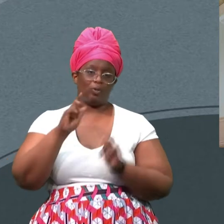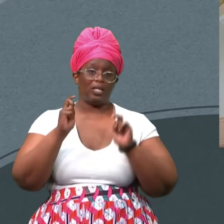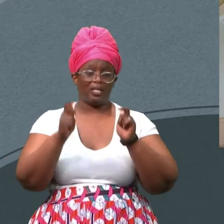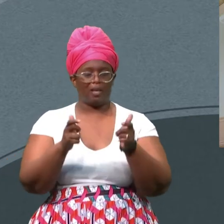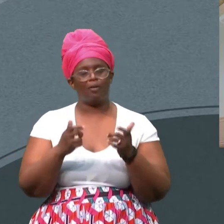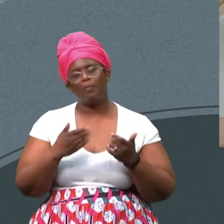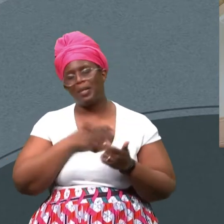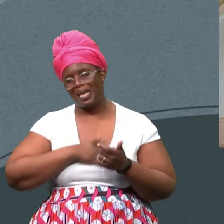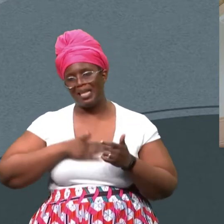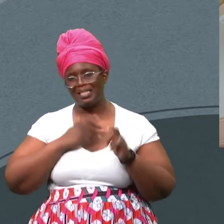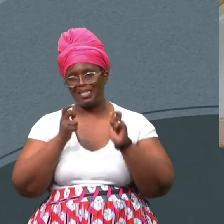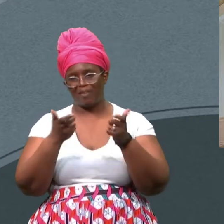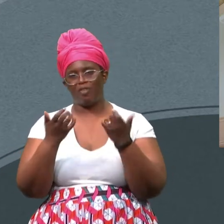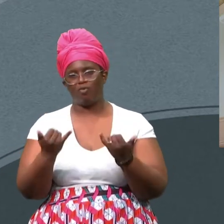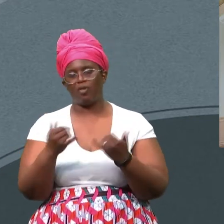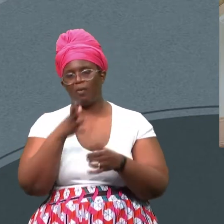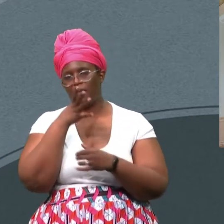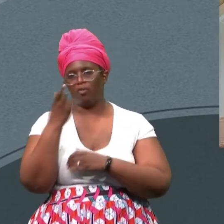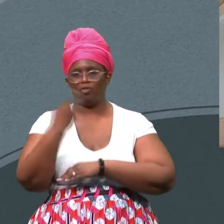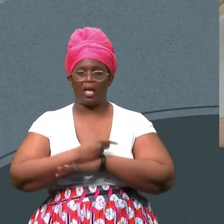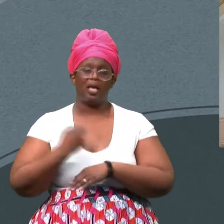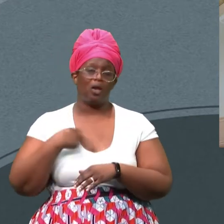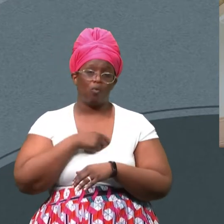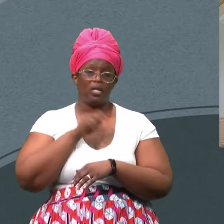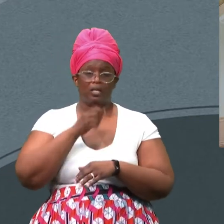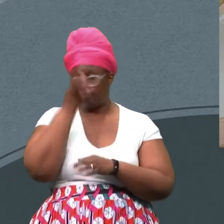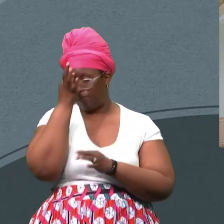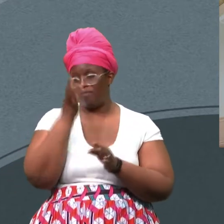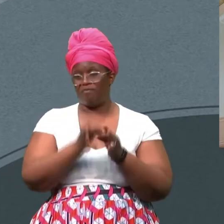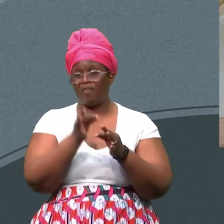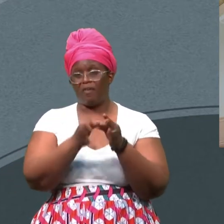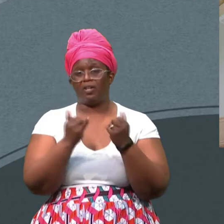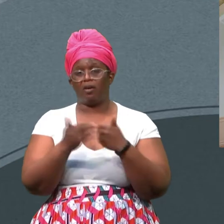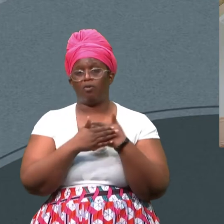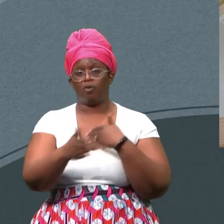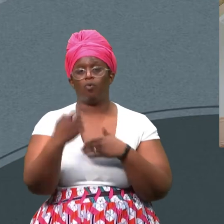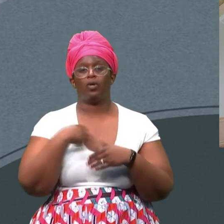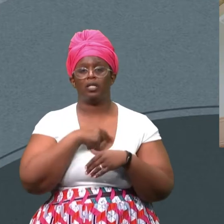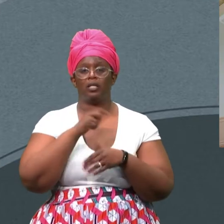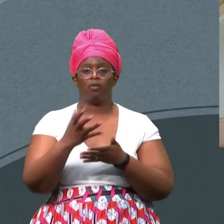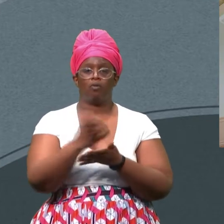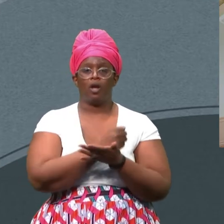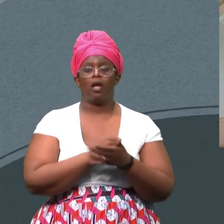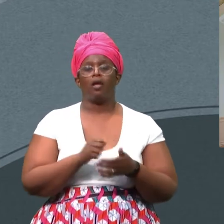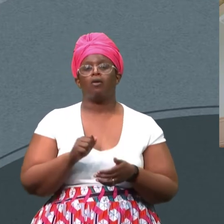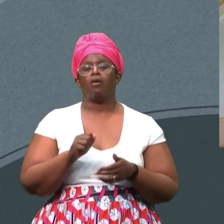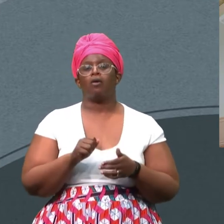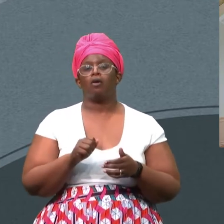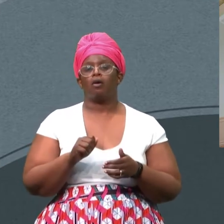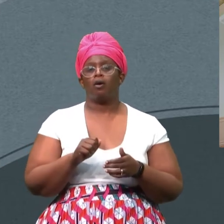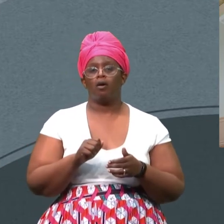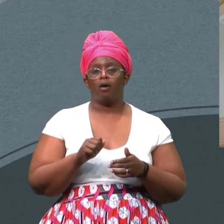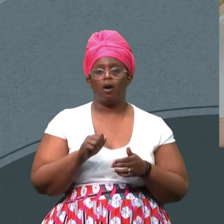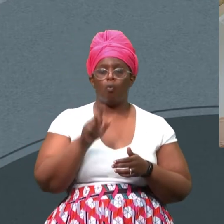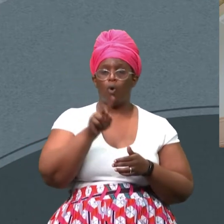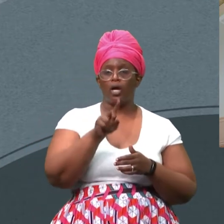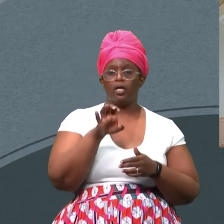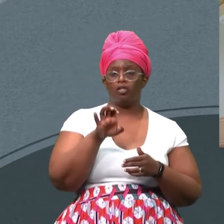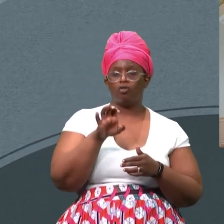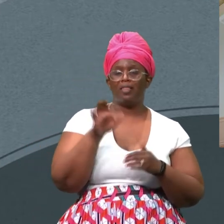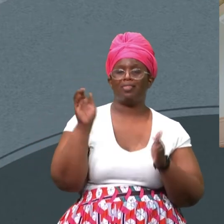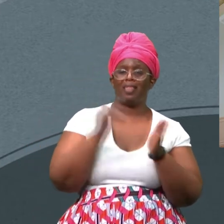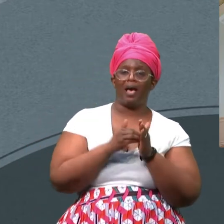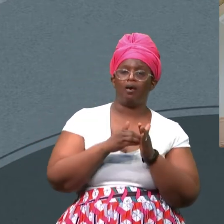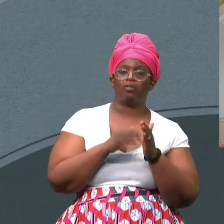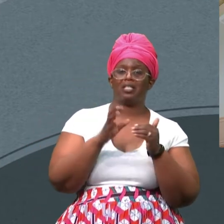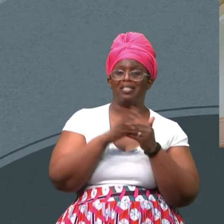we need to be faithful from now on. We need to raise $100,000 above our normal tithes and offerings